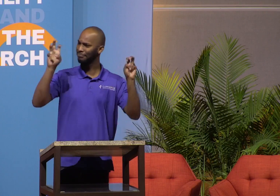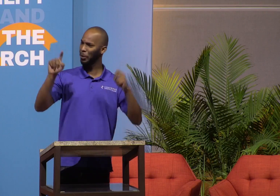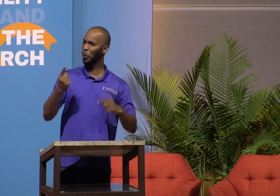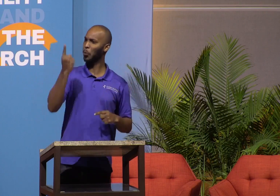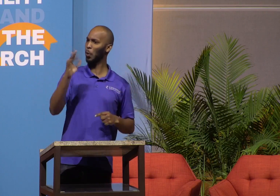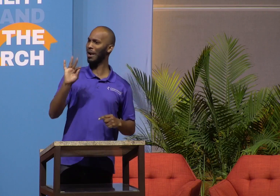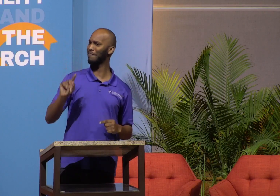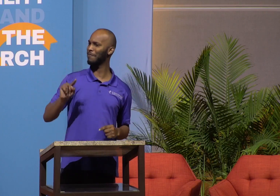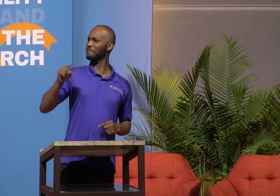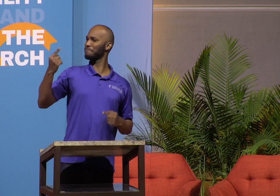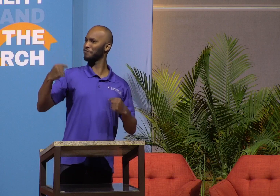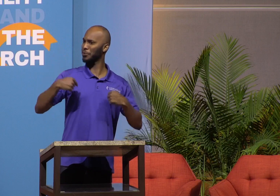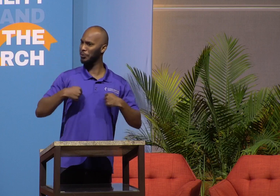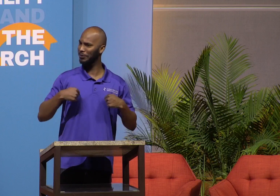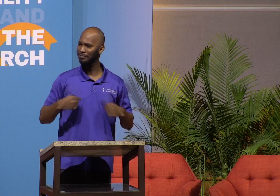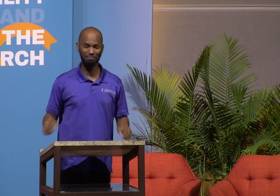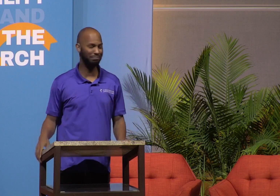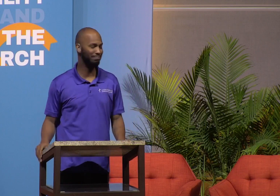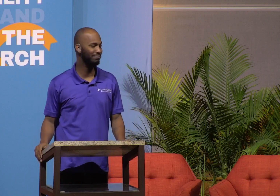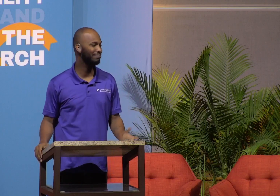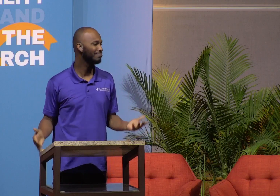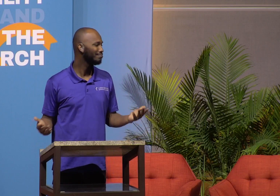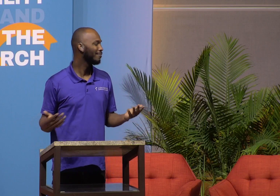of deaf ministry. And I was one of the first deaf